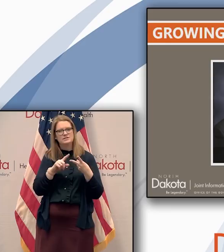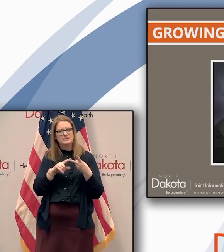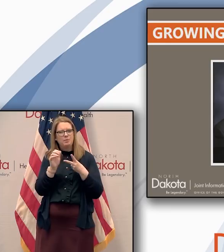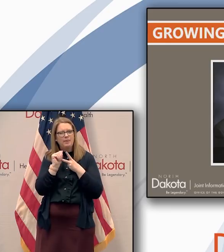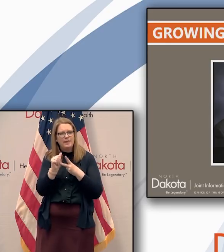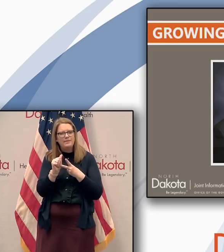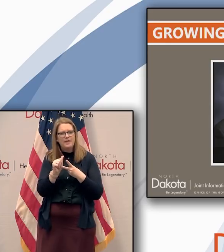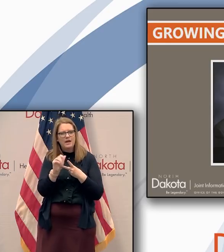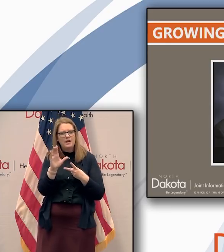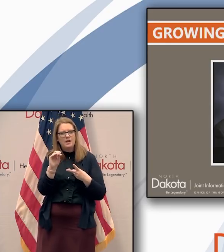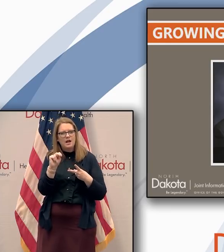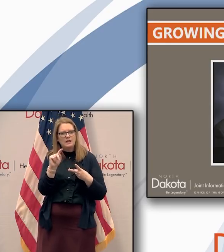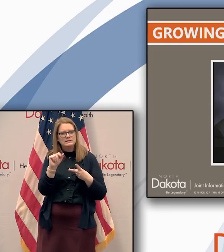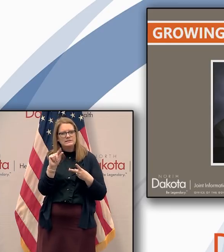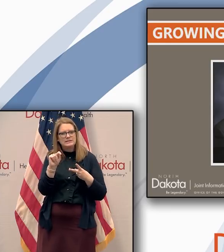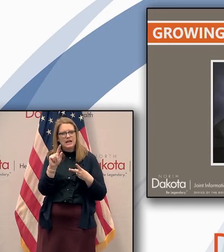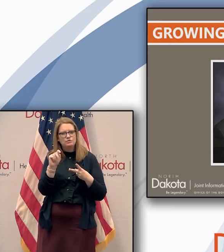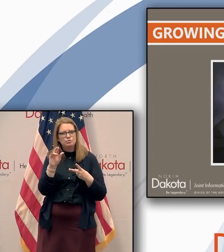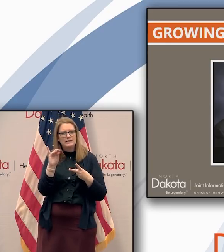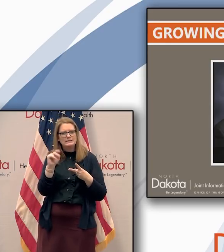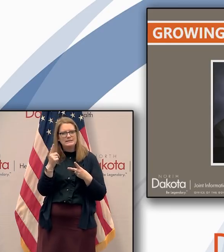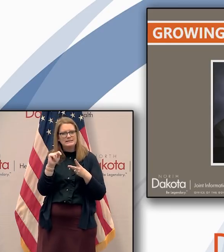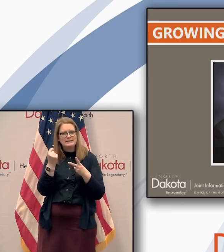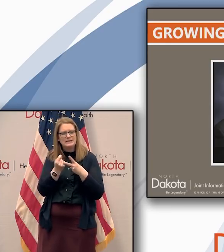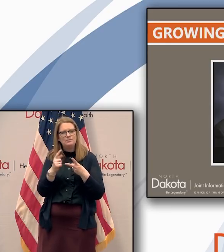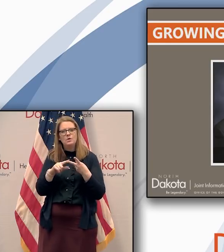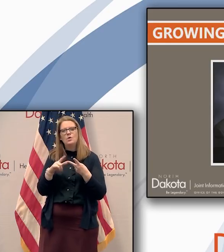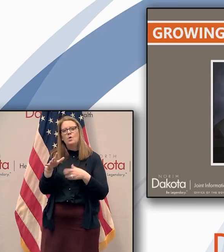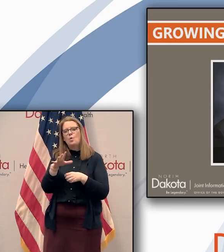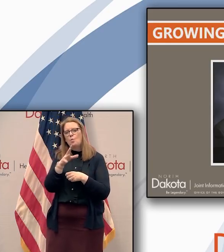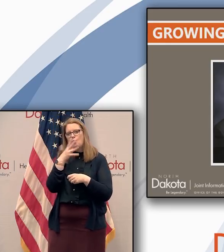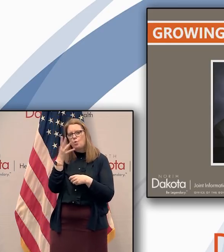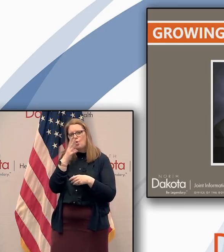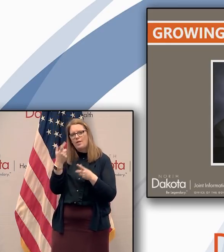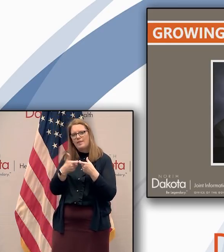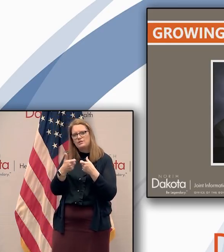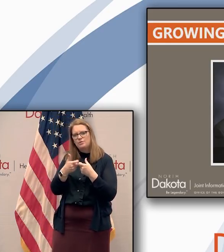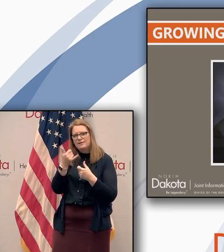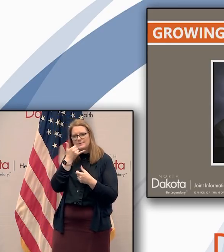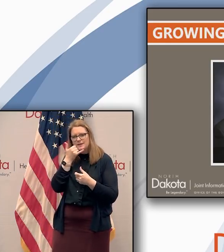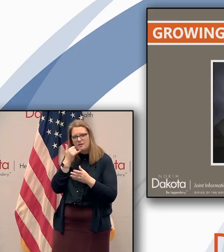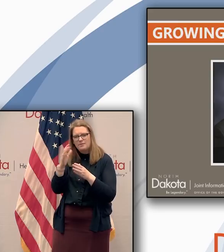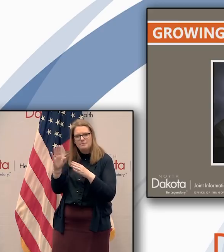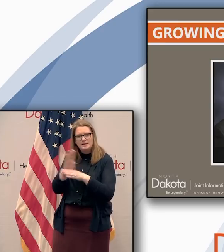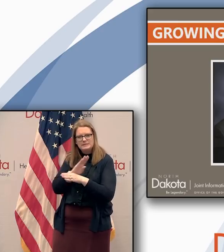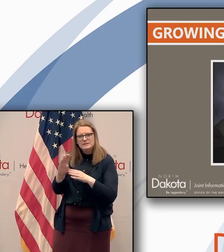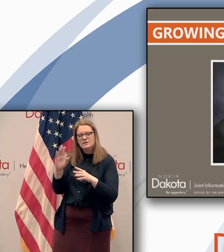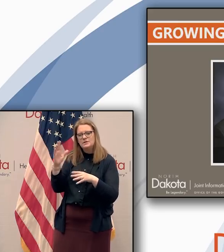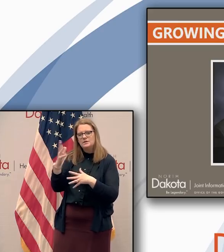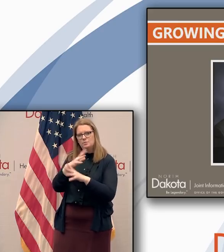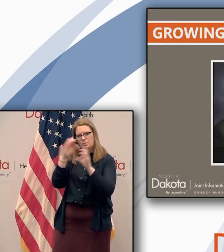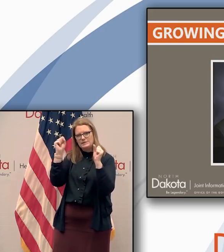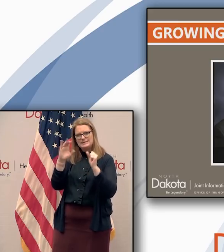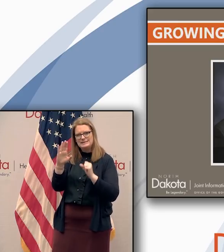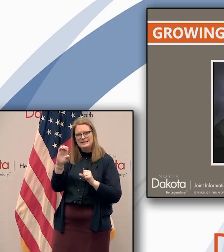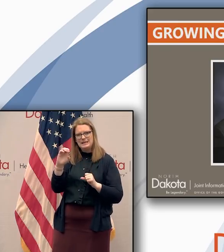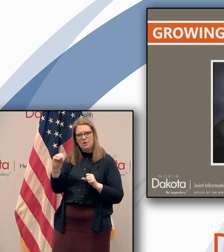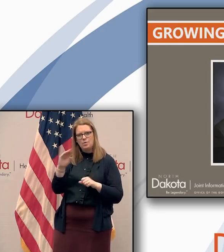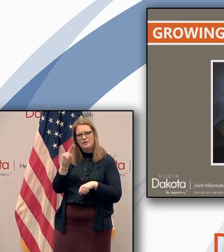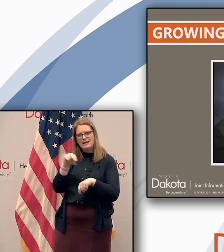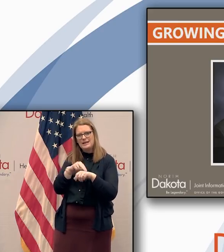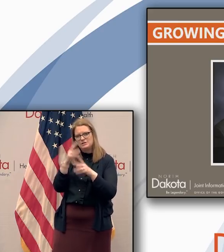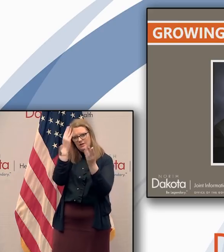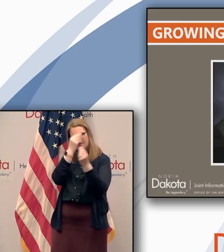tracing team. Vern served in the rural electric and telecom industry for 45 years. He was president and CEO of